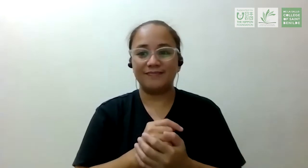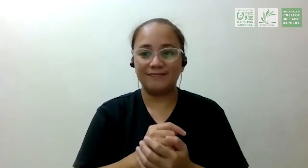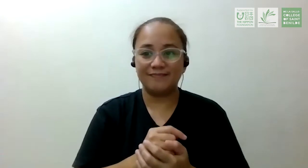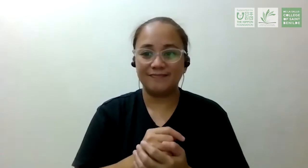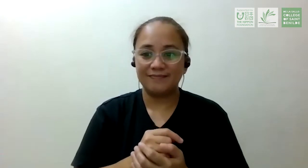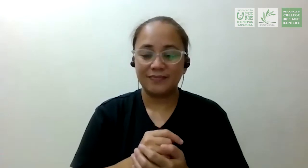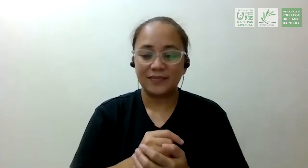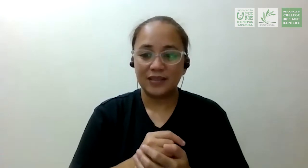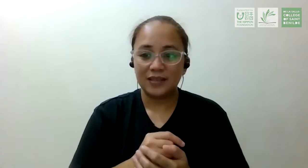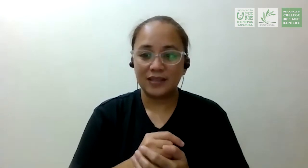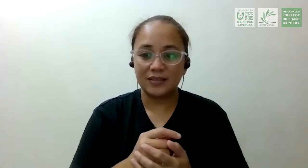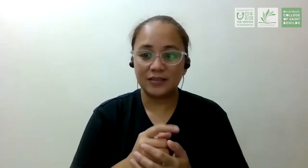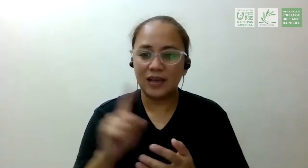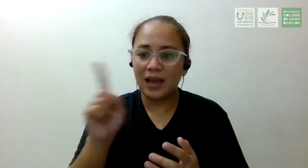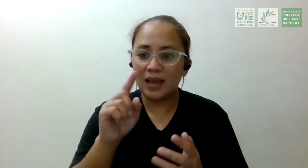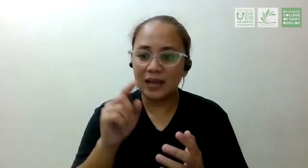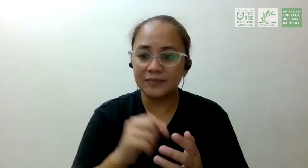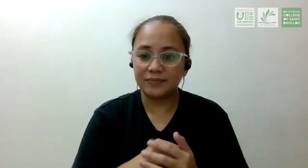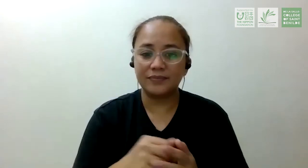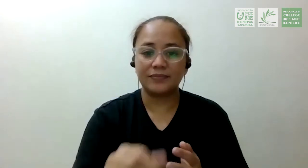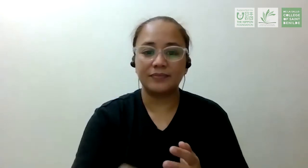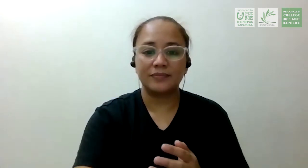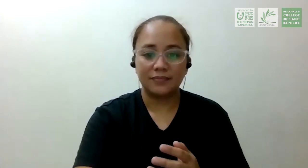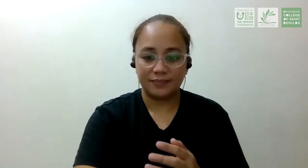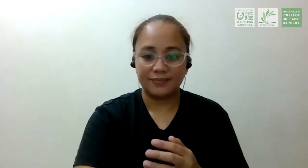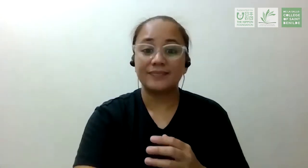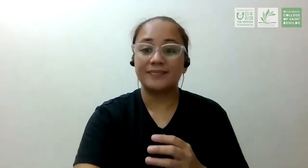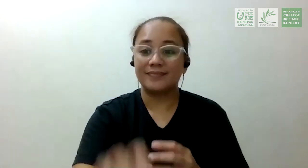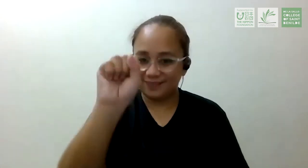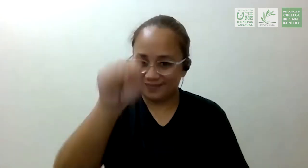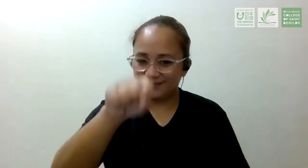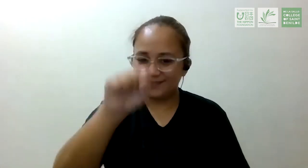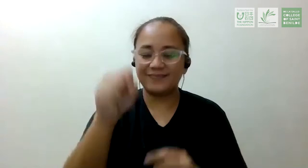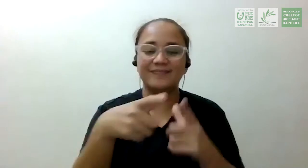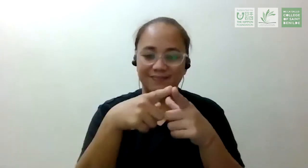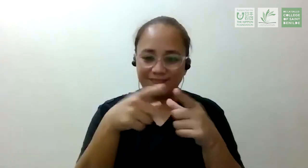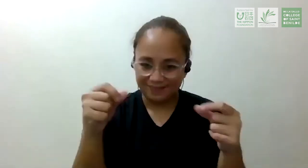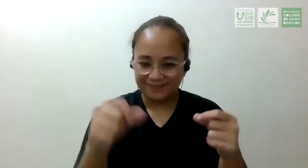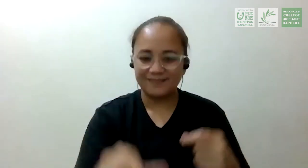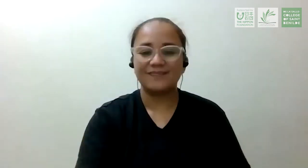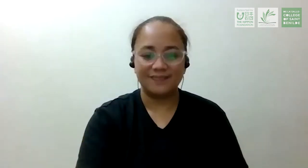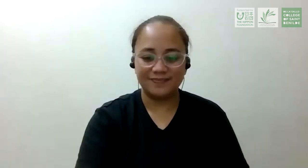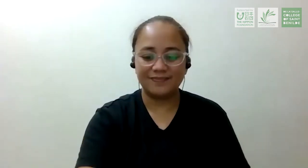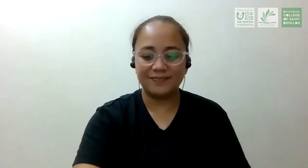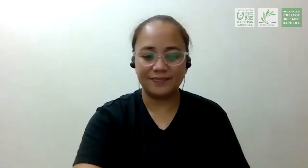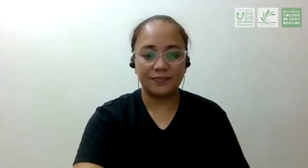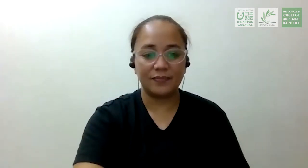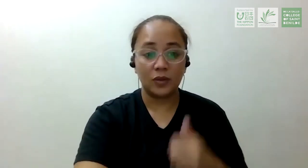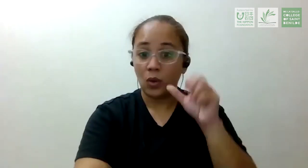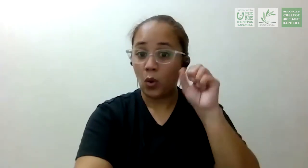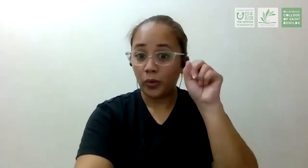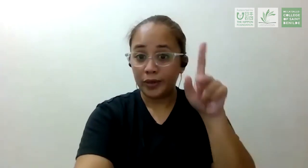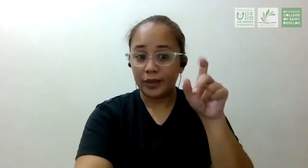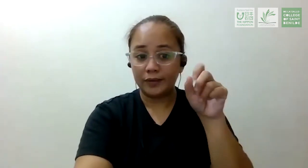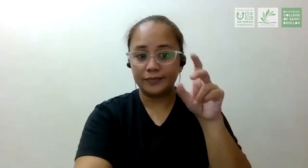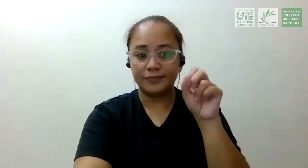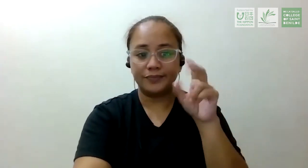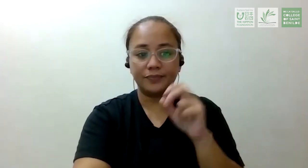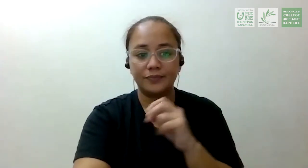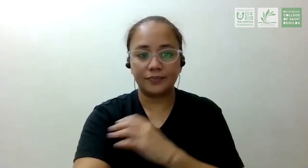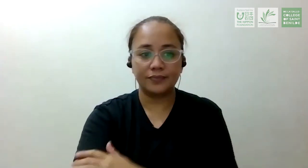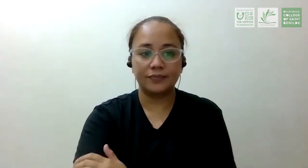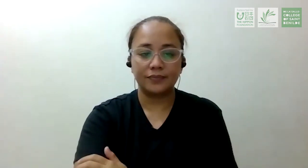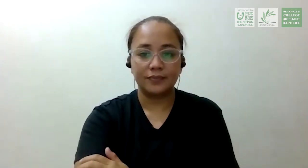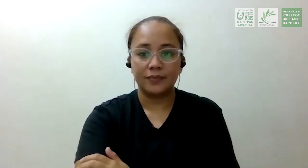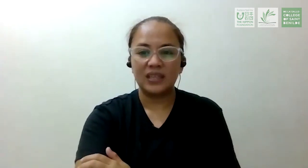Say again? In Japan. In Japan, yes. Okay, so Now,